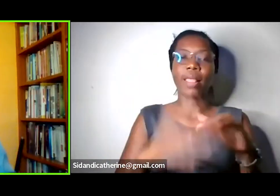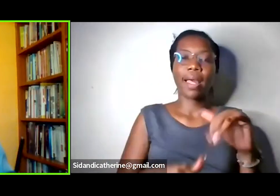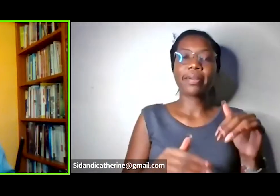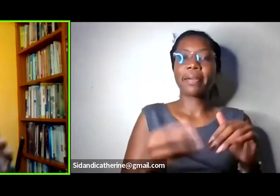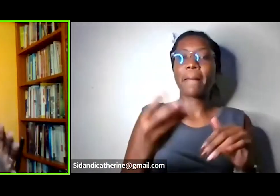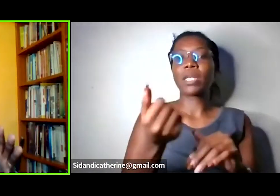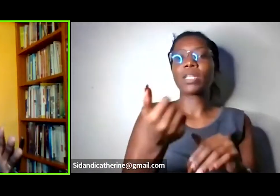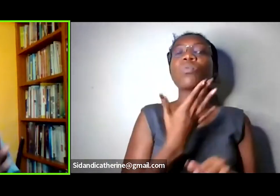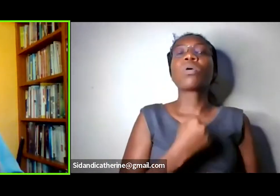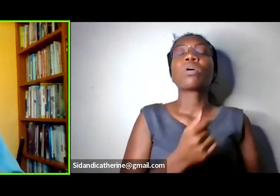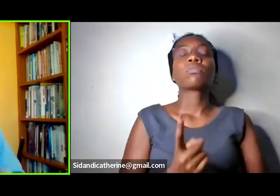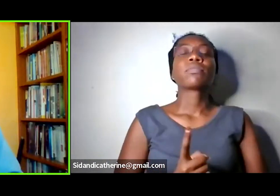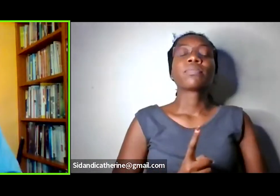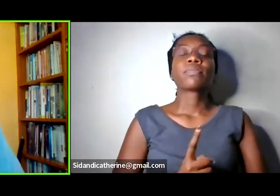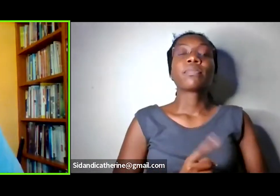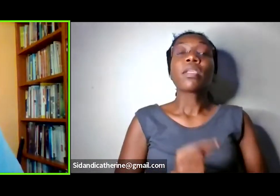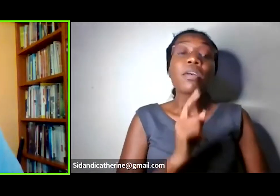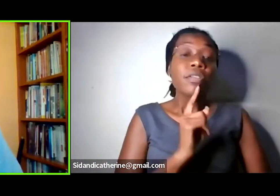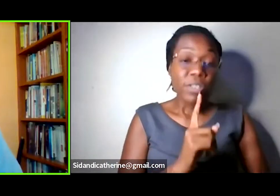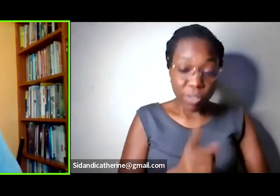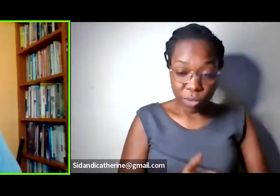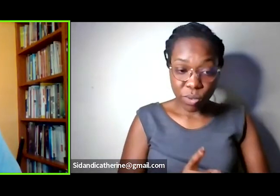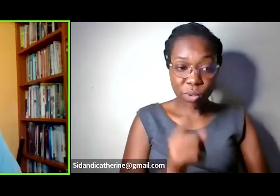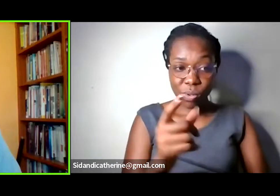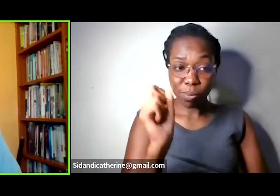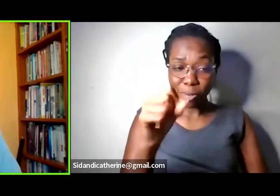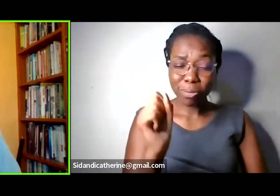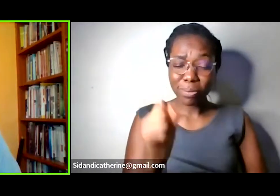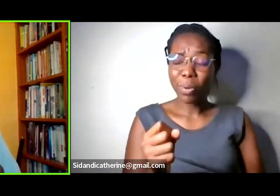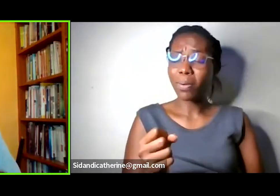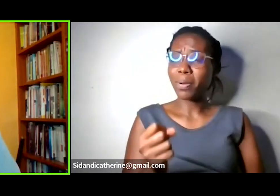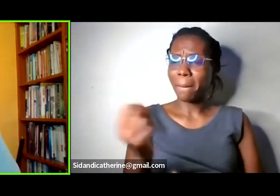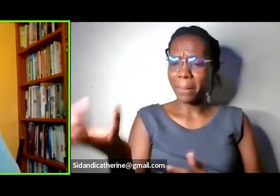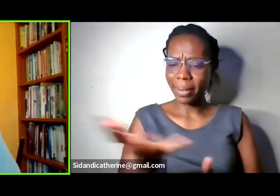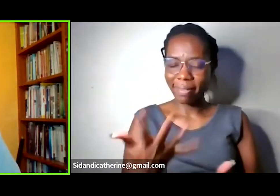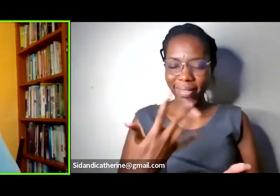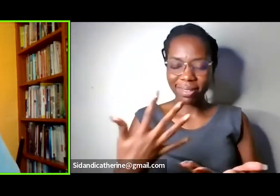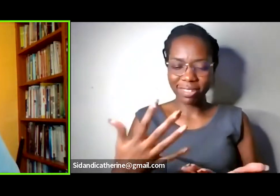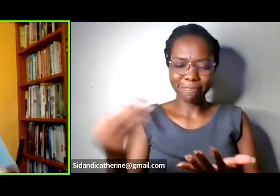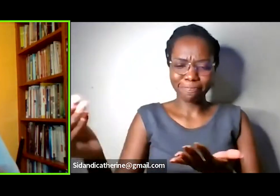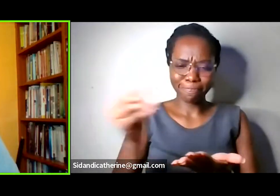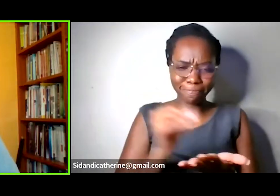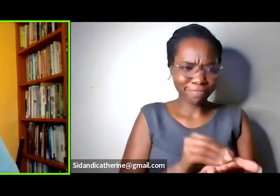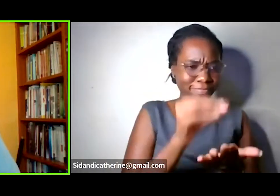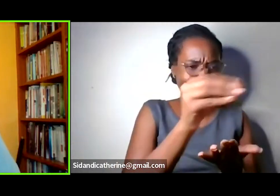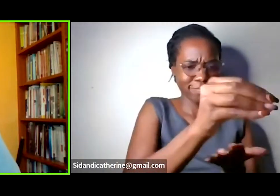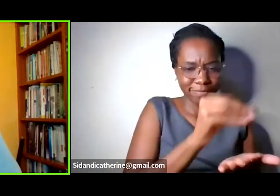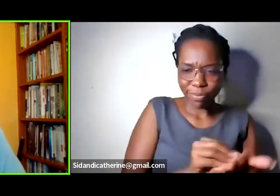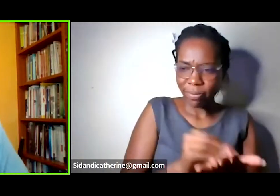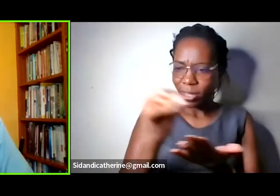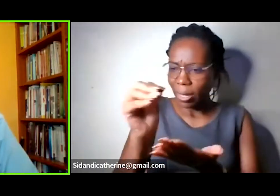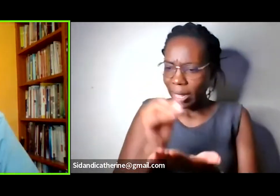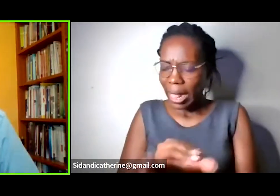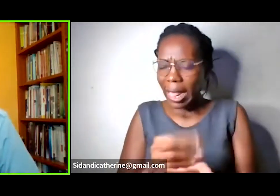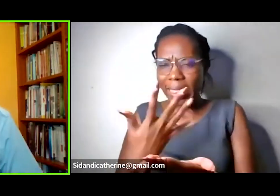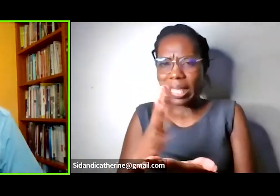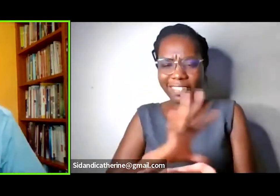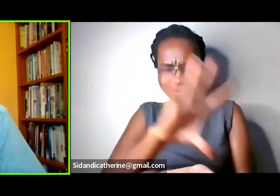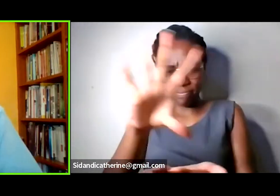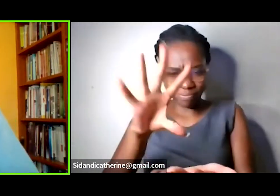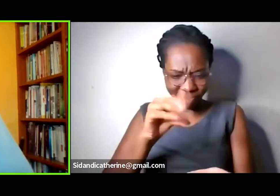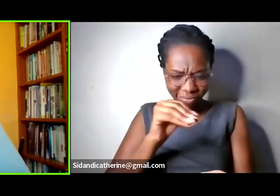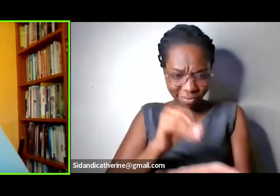then, in terms of cracking this code, number one, understand customers buy offers, not the product. What